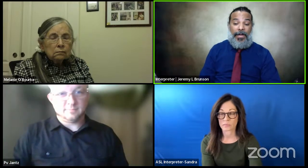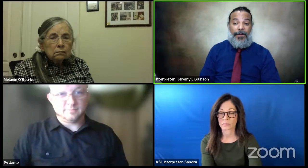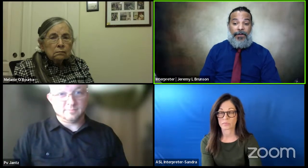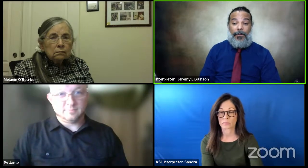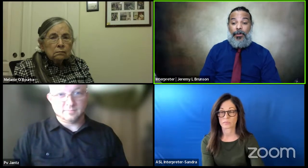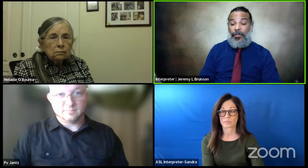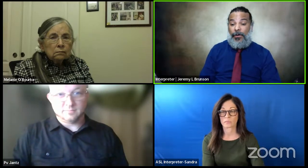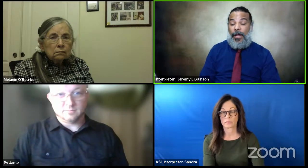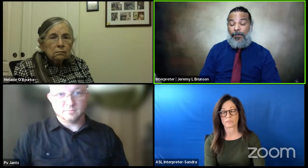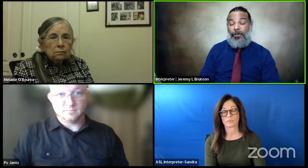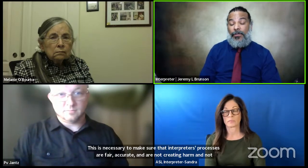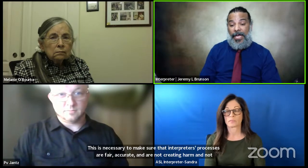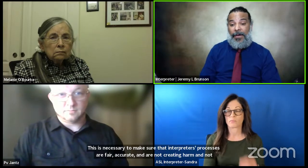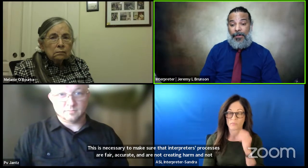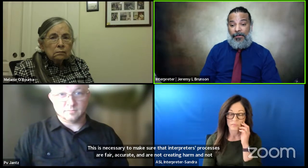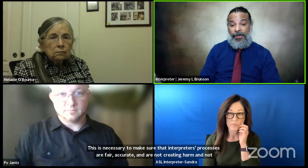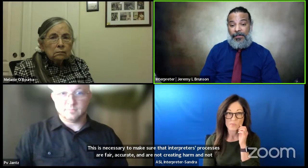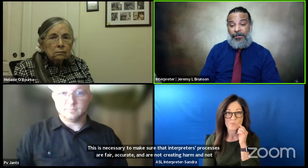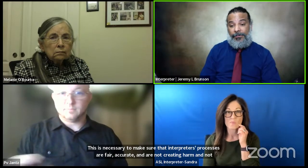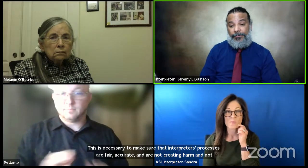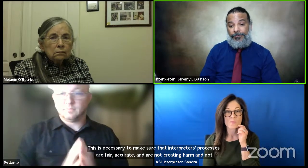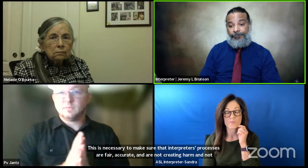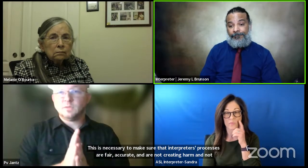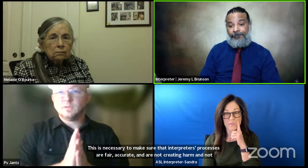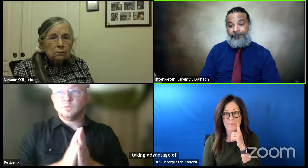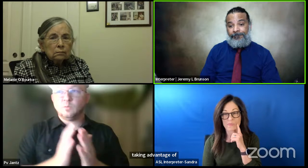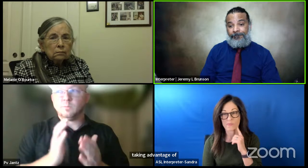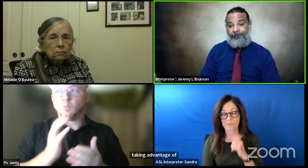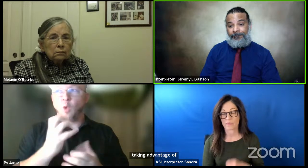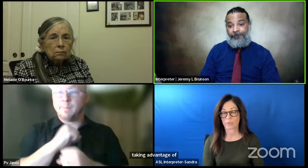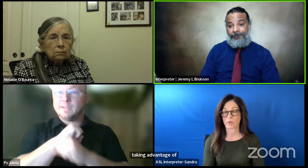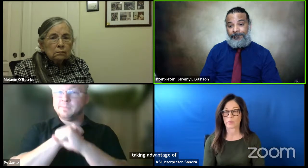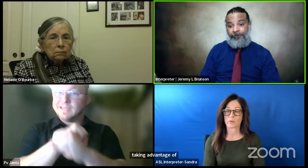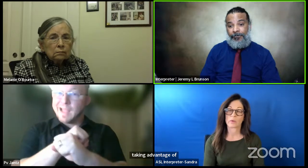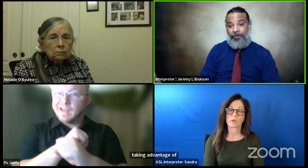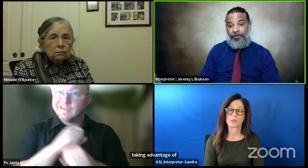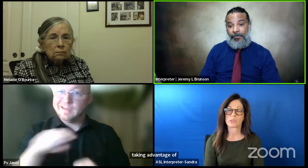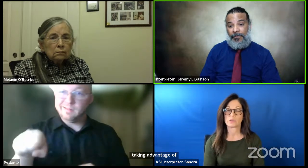and benefiting from personal gain benefits.